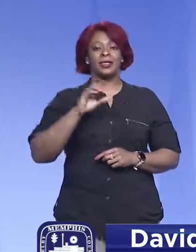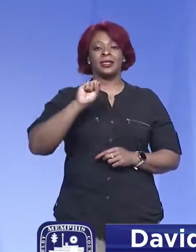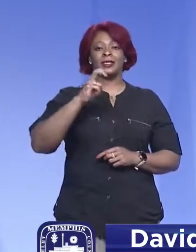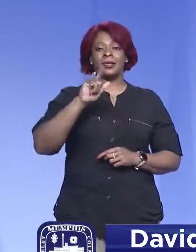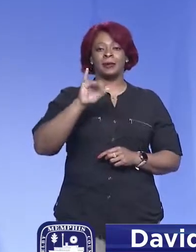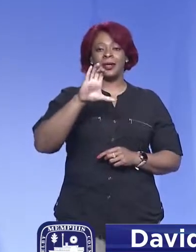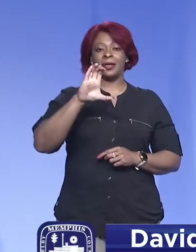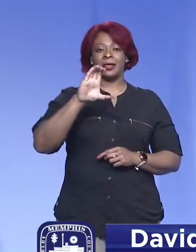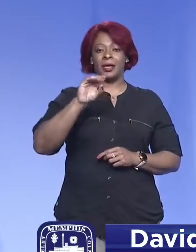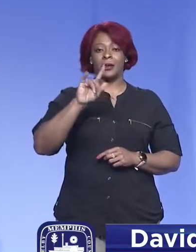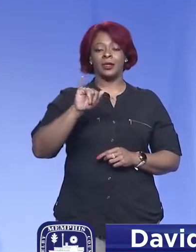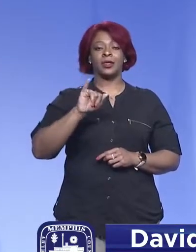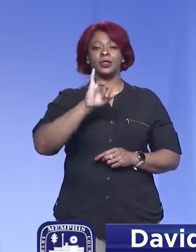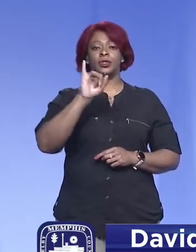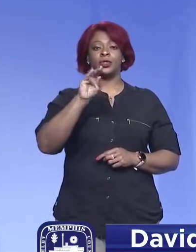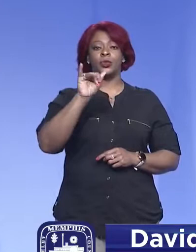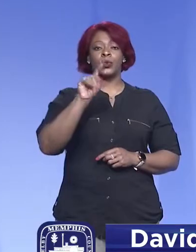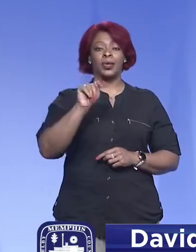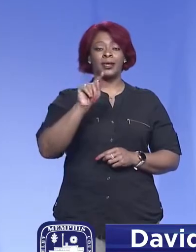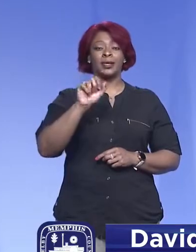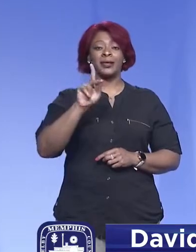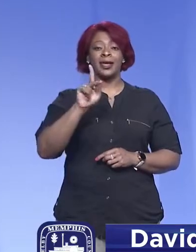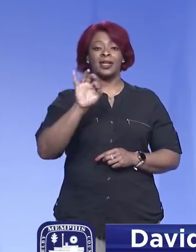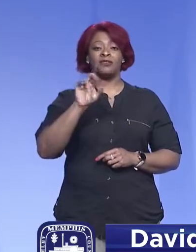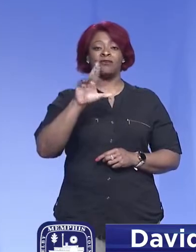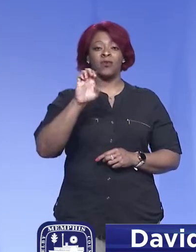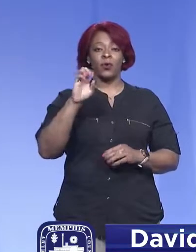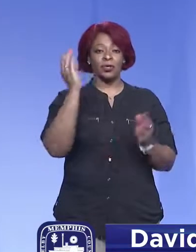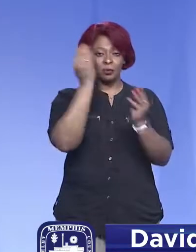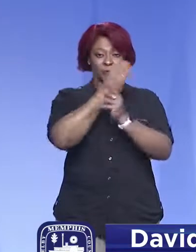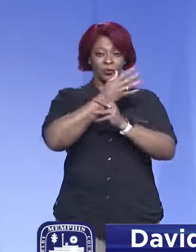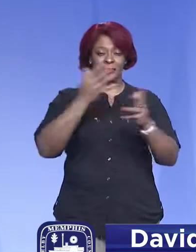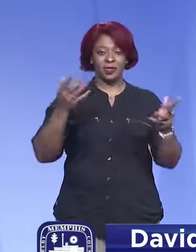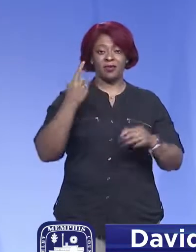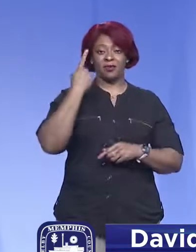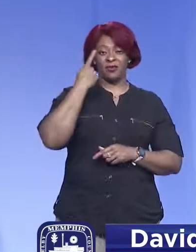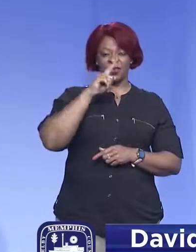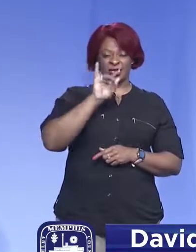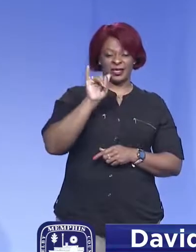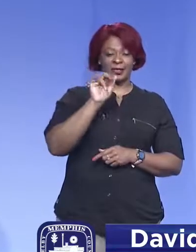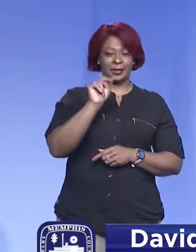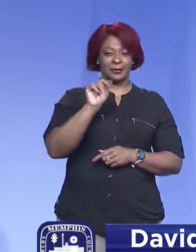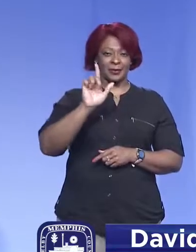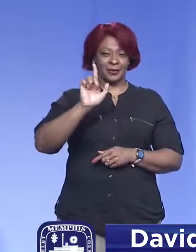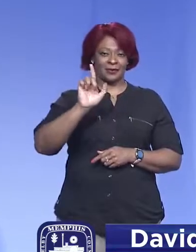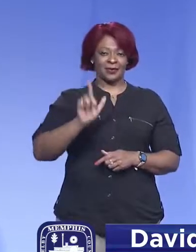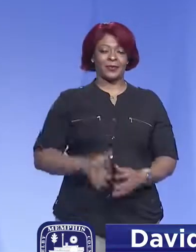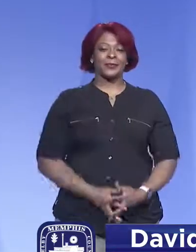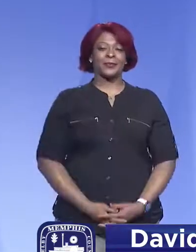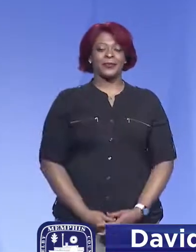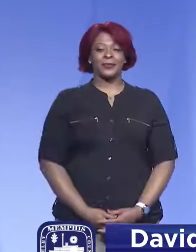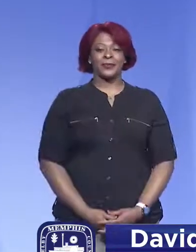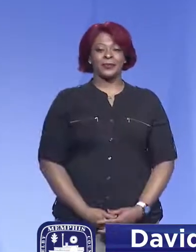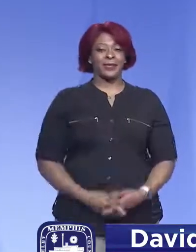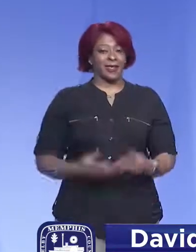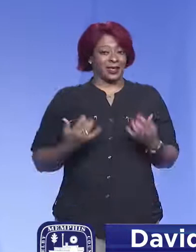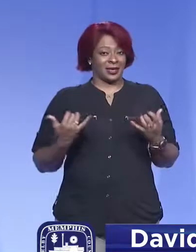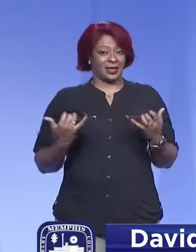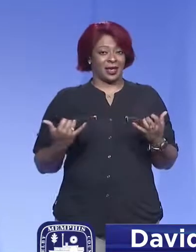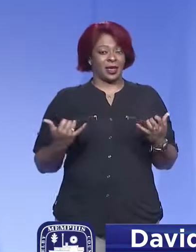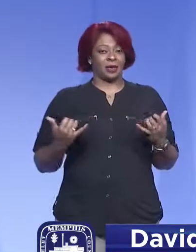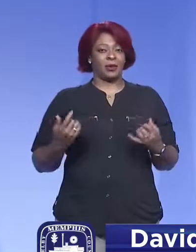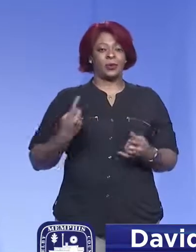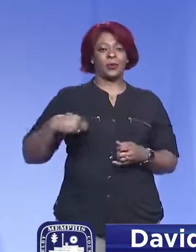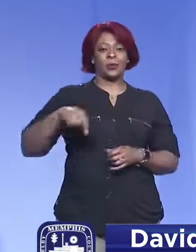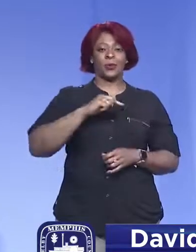Joint COVID Task Force press briefing for January the 21st. Today, we